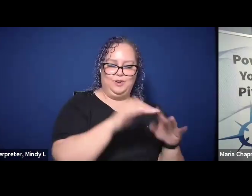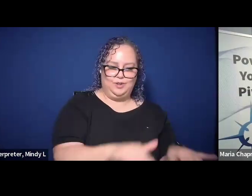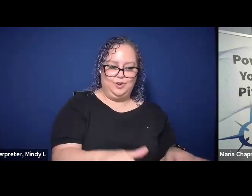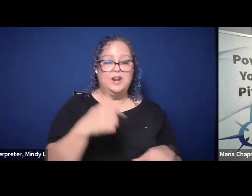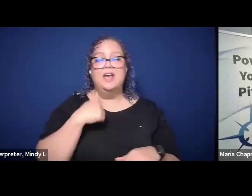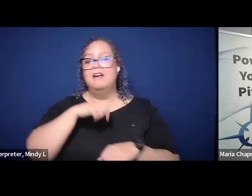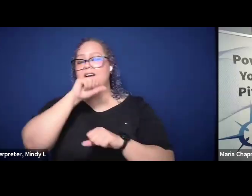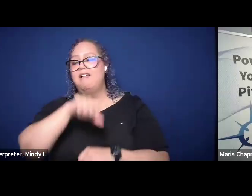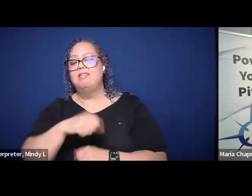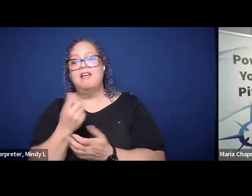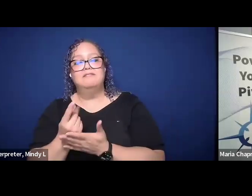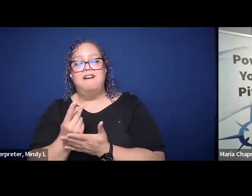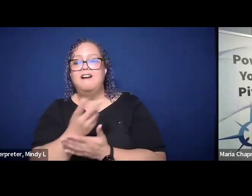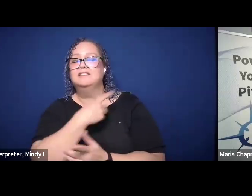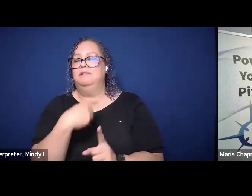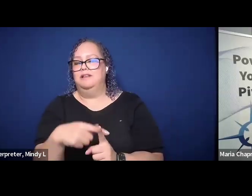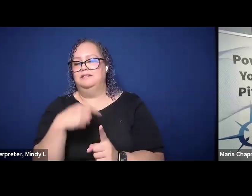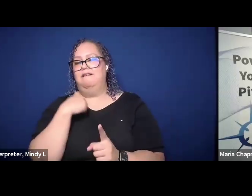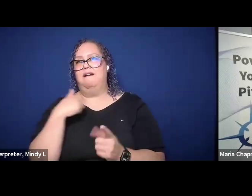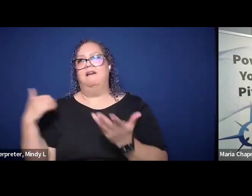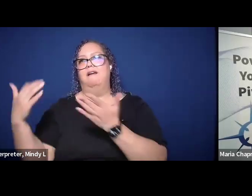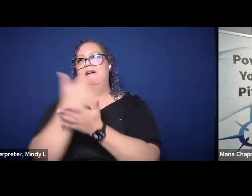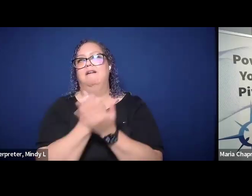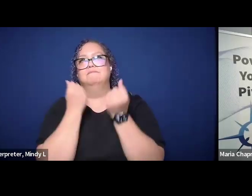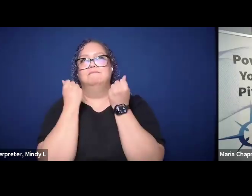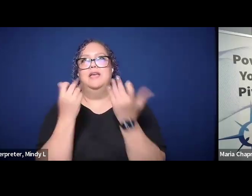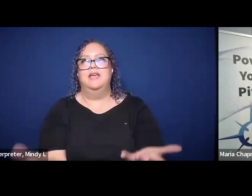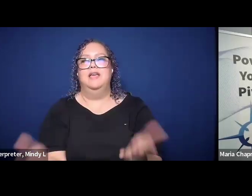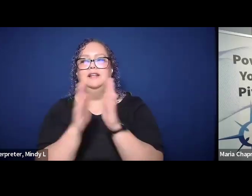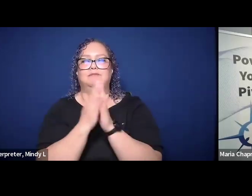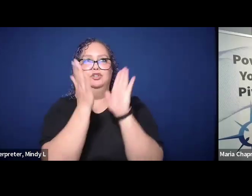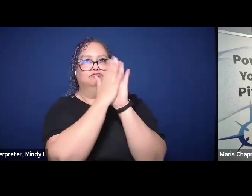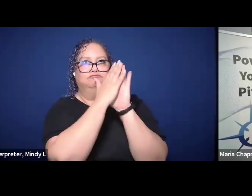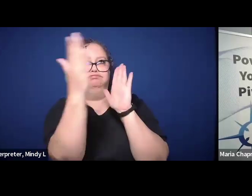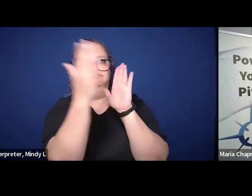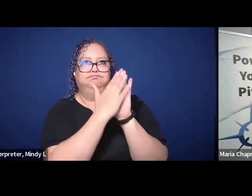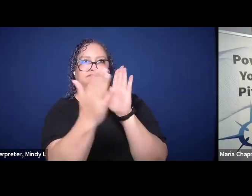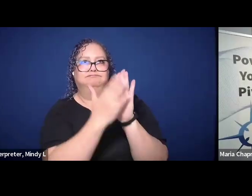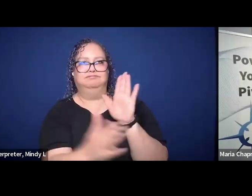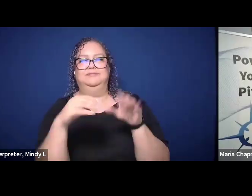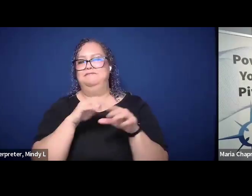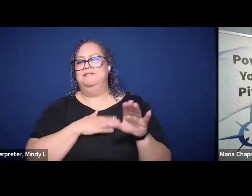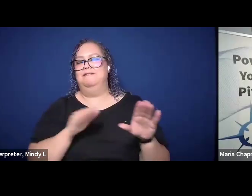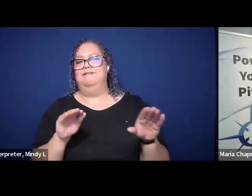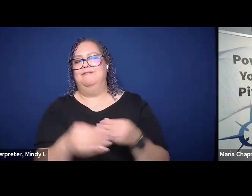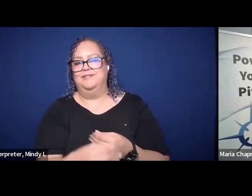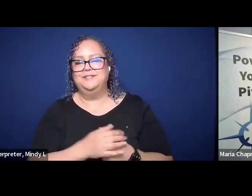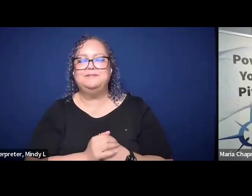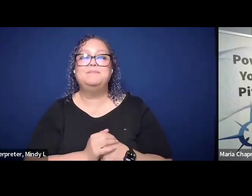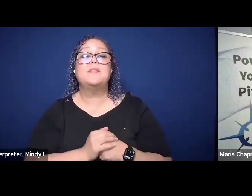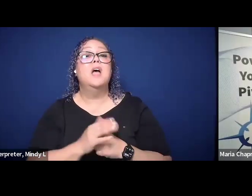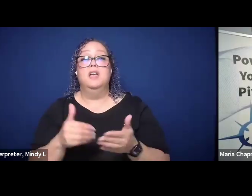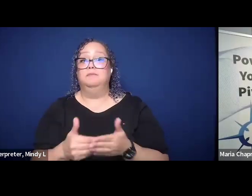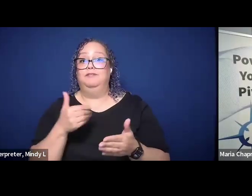collect all the books. I have a small collection here in my office. Before we get started today, I want to